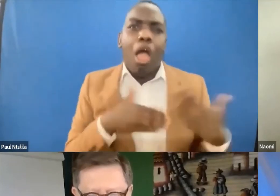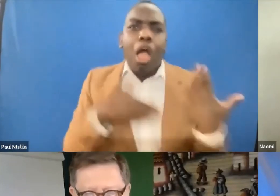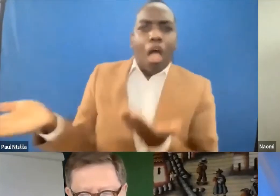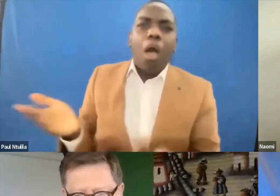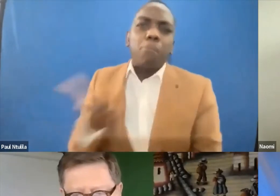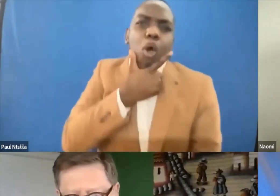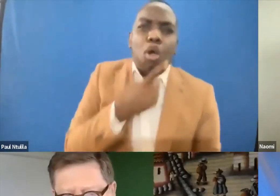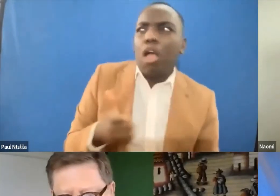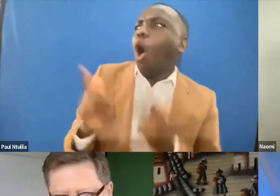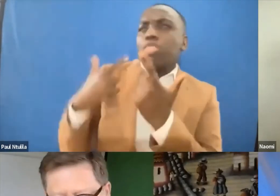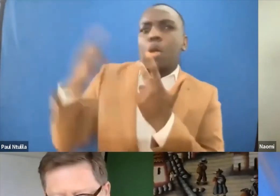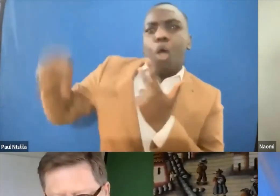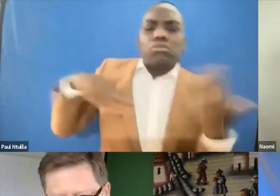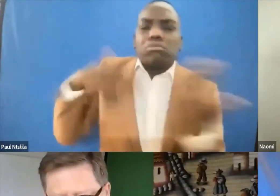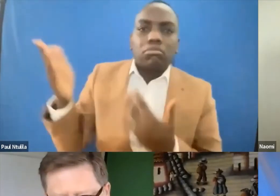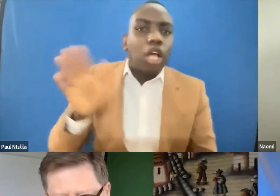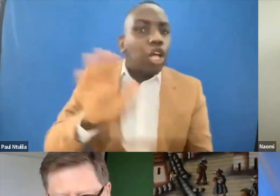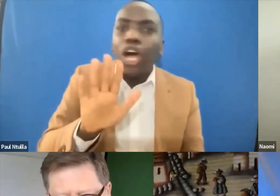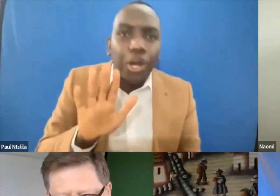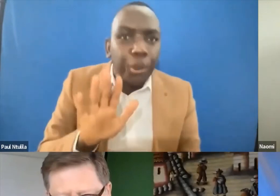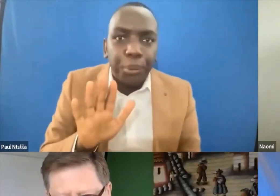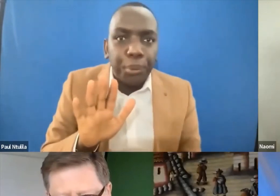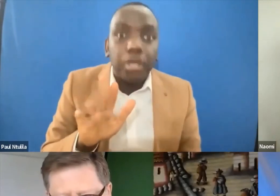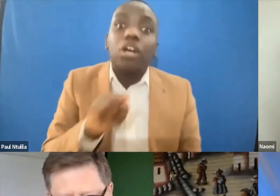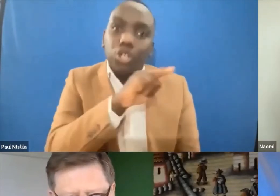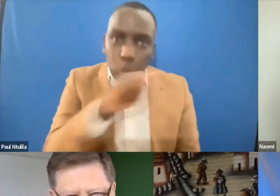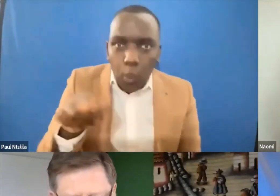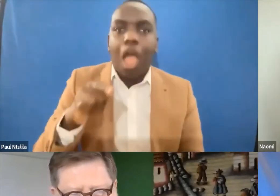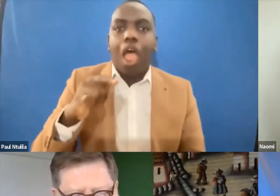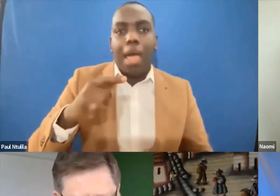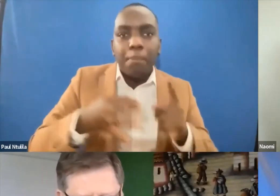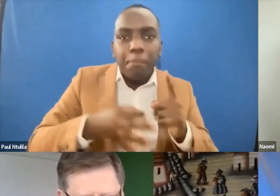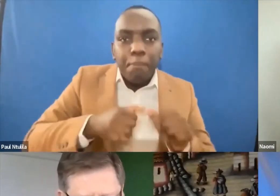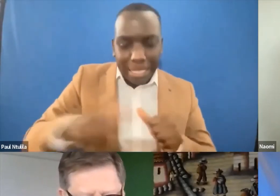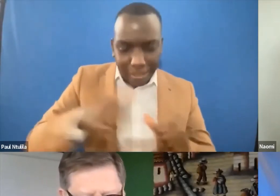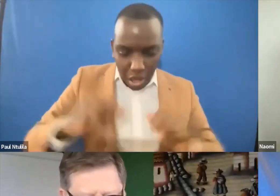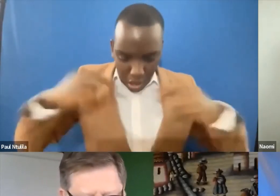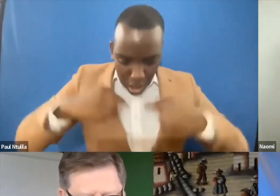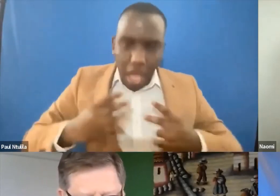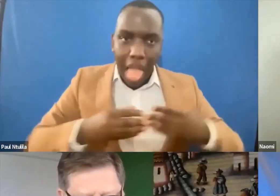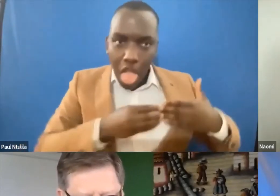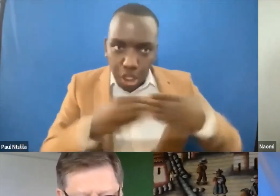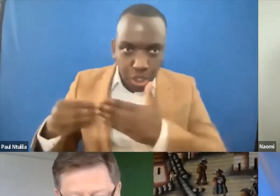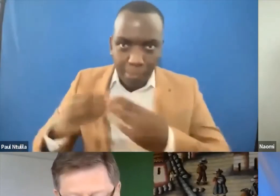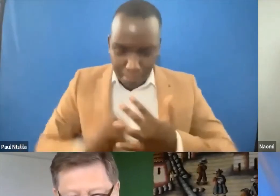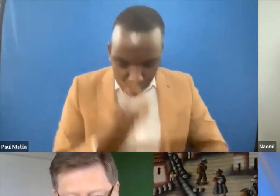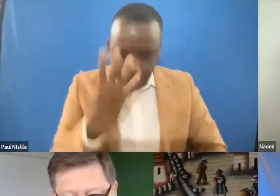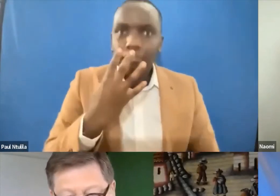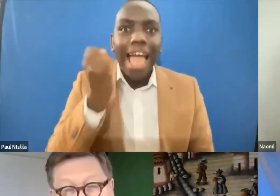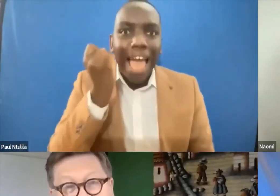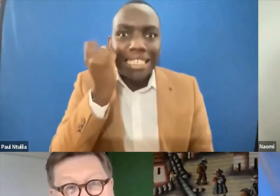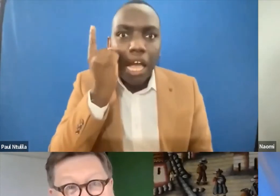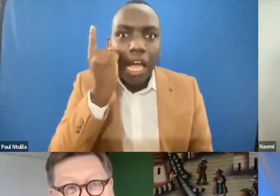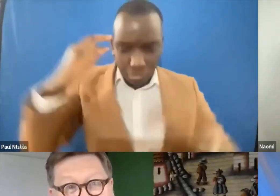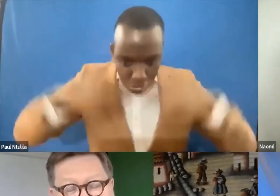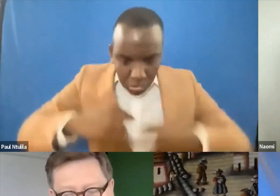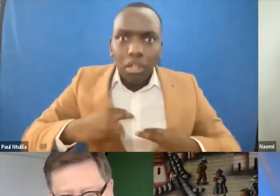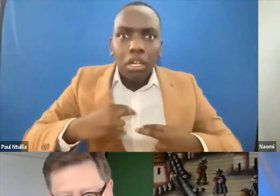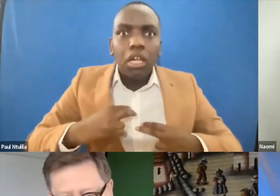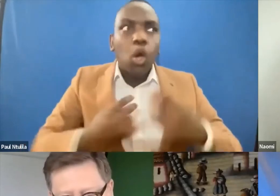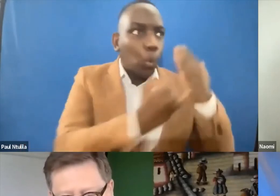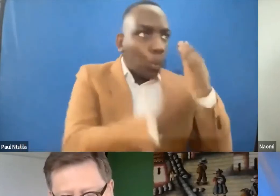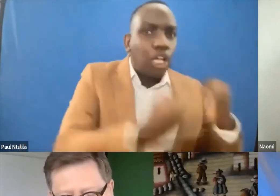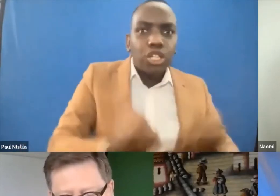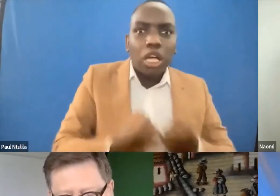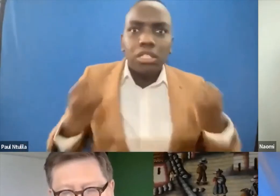they can't lead anymore. Oh, I'm going to hand it over to someone else, or maybe I'll ask Paul because he's really good at it. You can lead. You